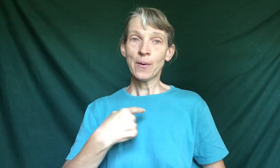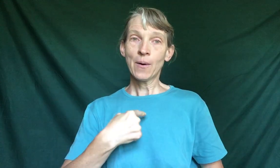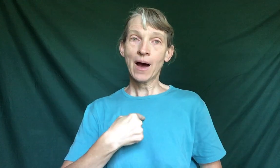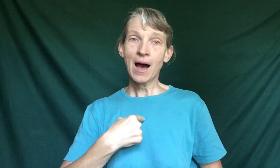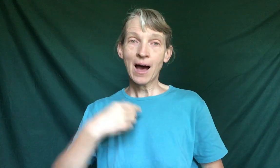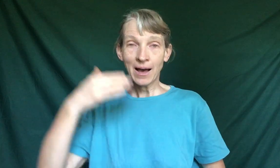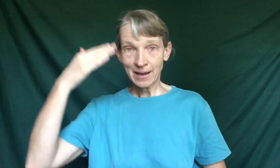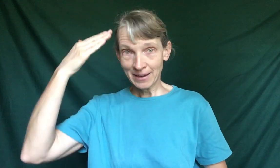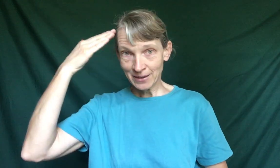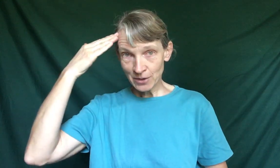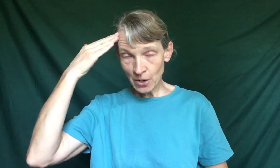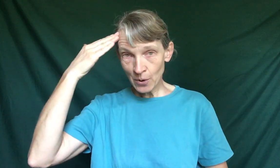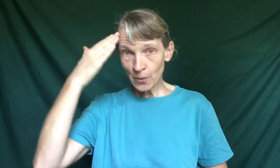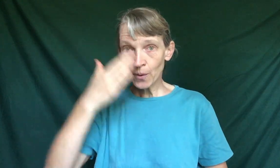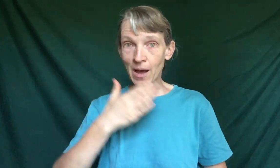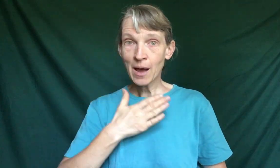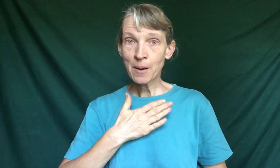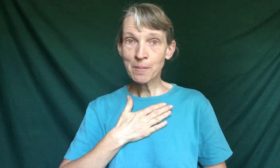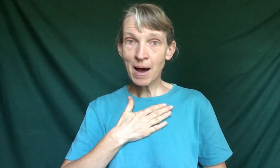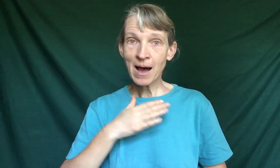Now I know my